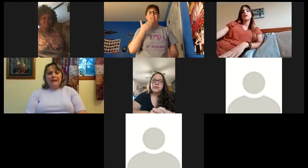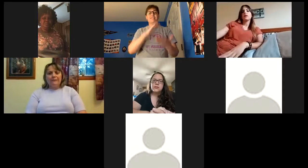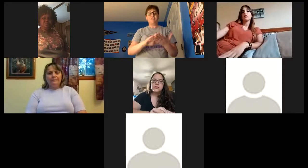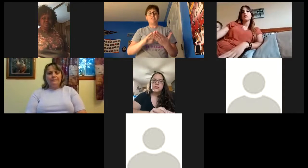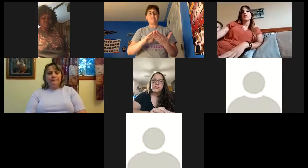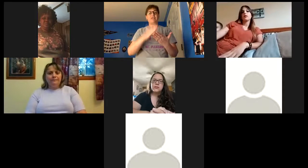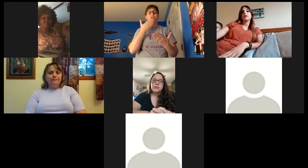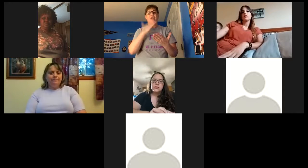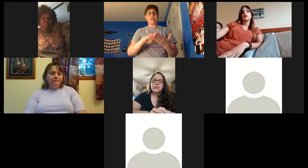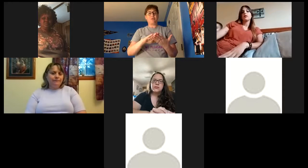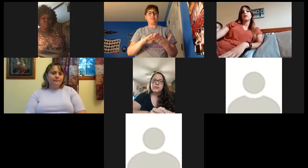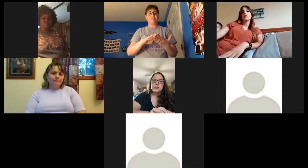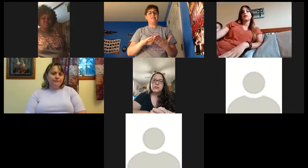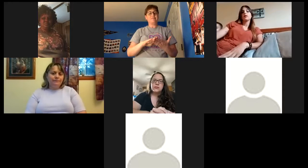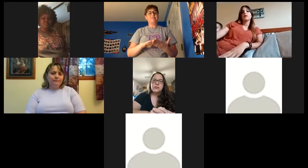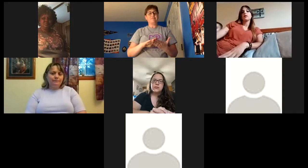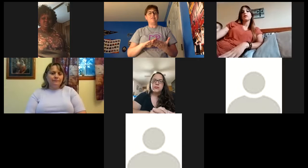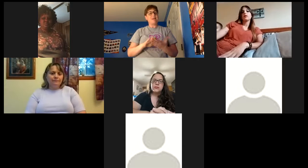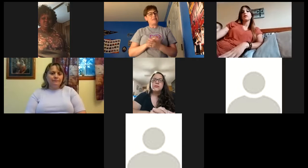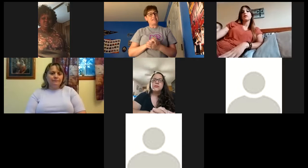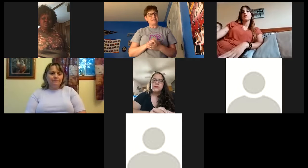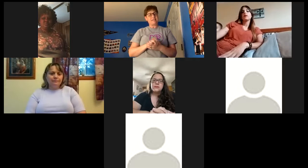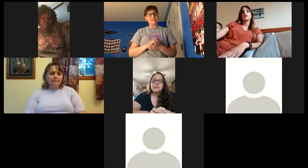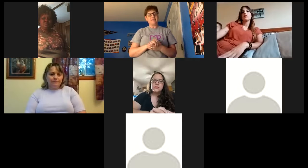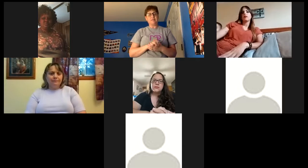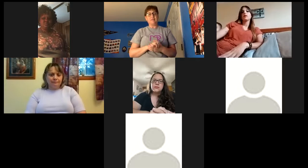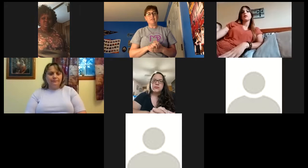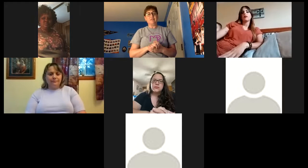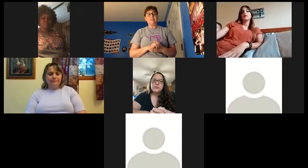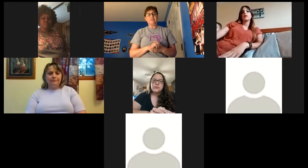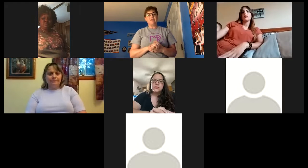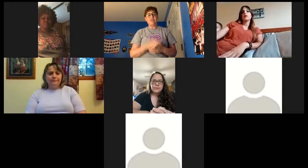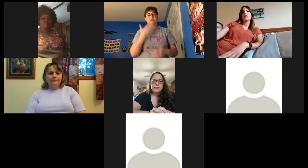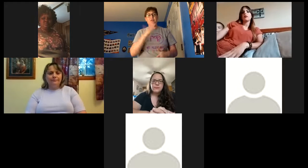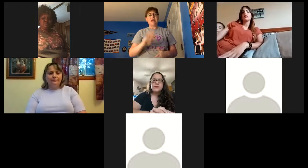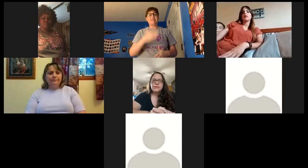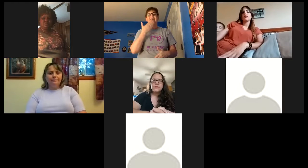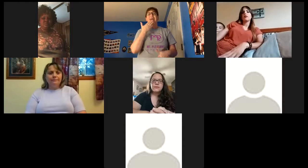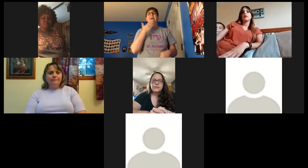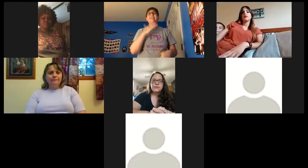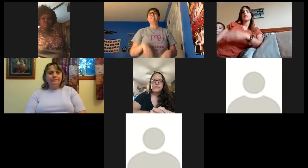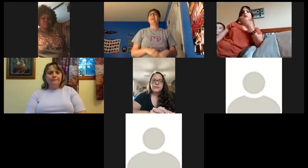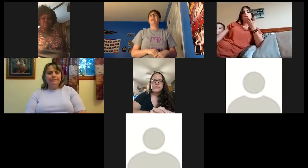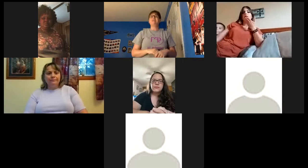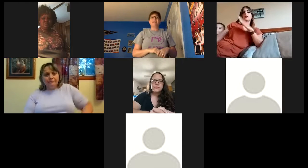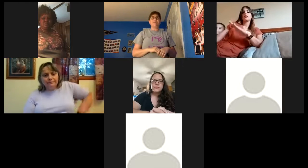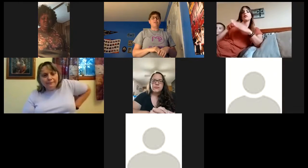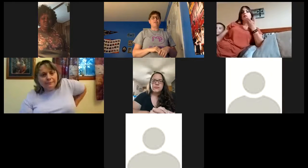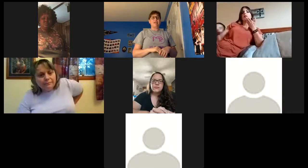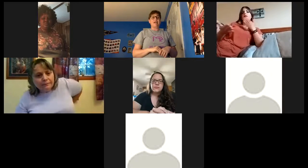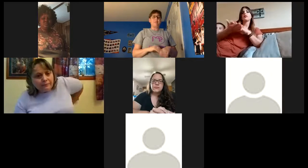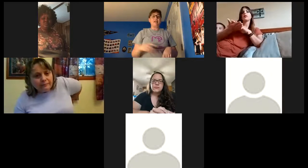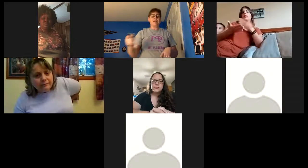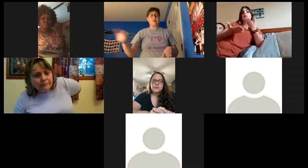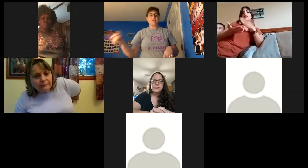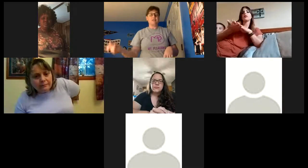that instead of catching your hand with it, if that makes sense. So either way, I think it's kind of like you